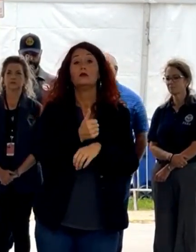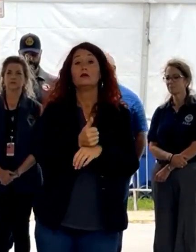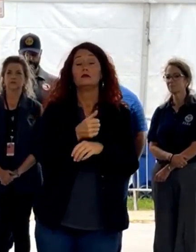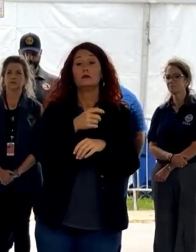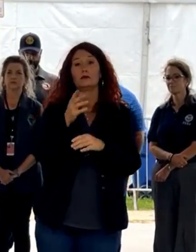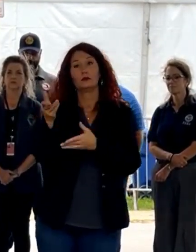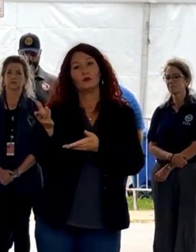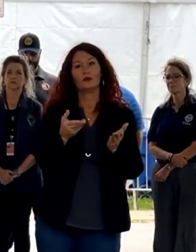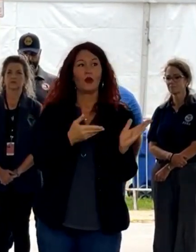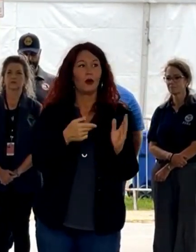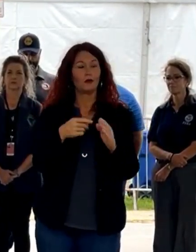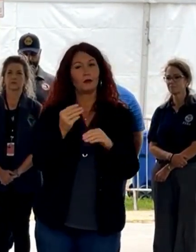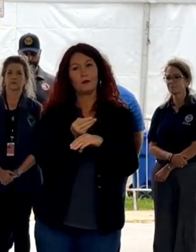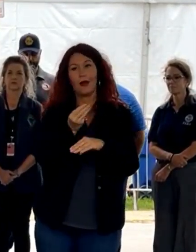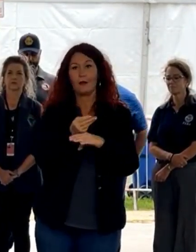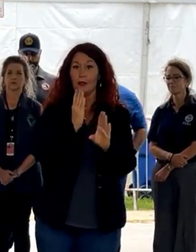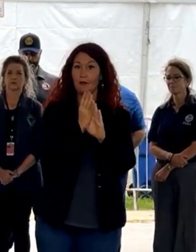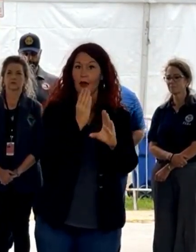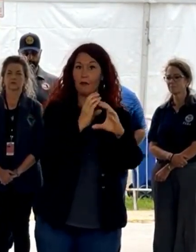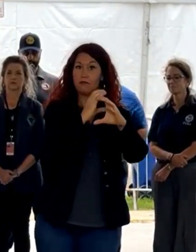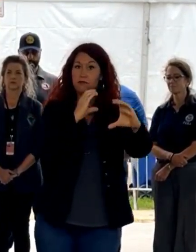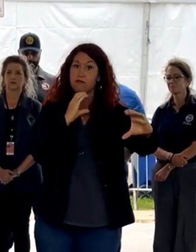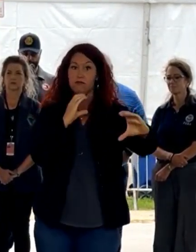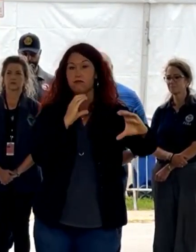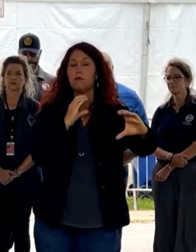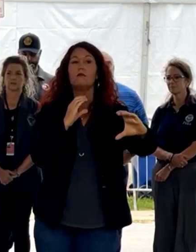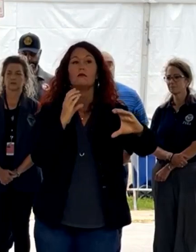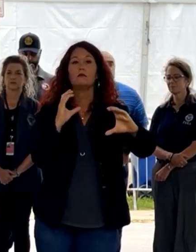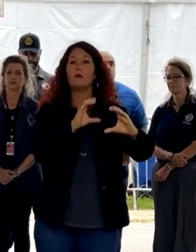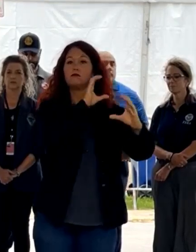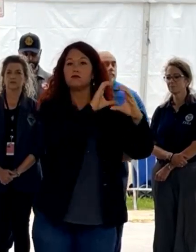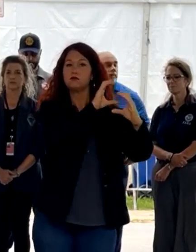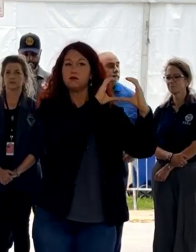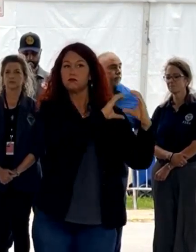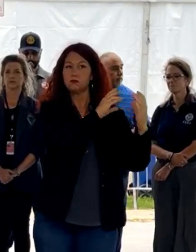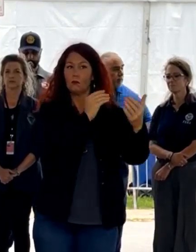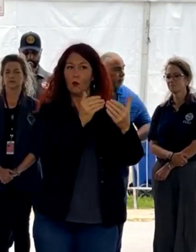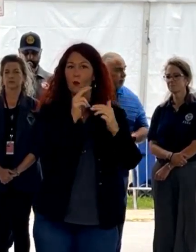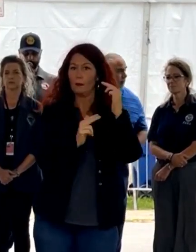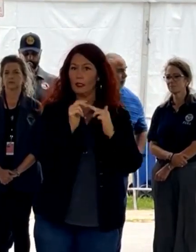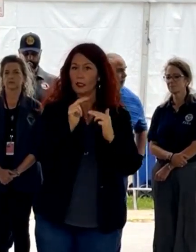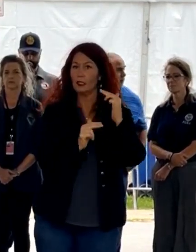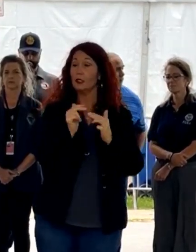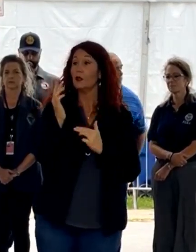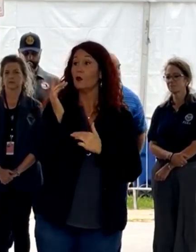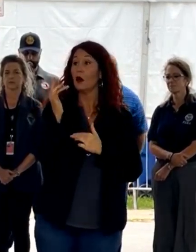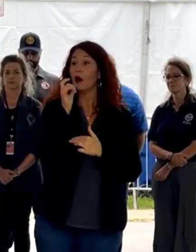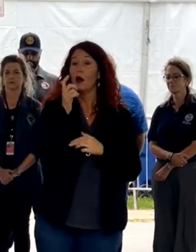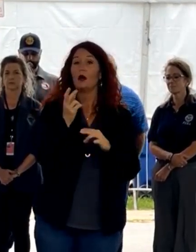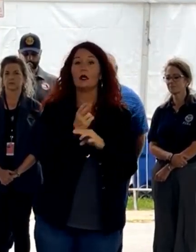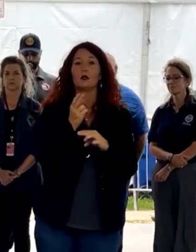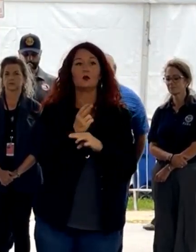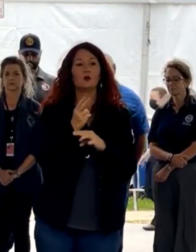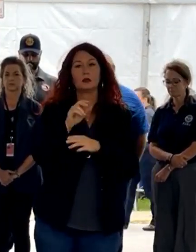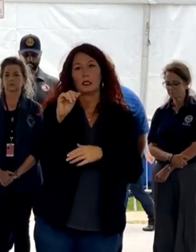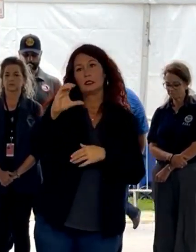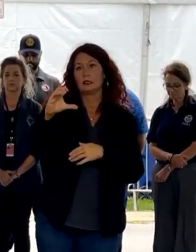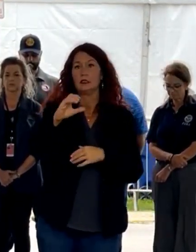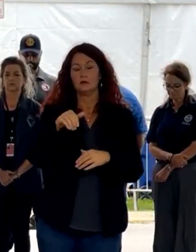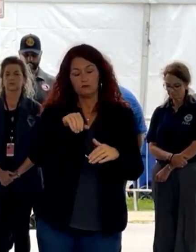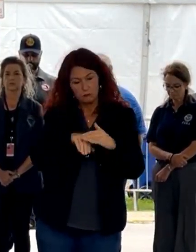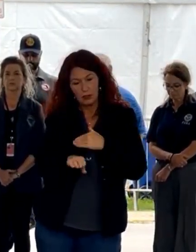breaks from the wind and other conditions. We're also grateful to the support from Royal Caribbean, which is providing a docked ship where